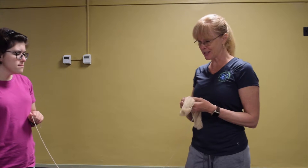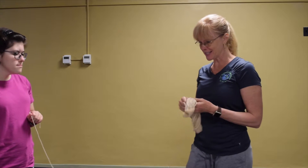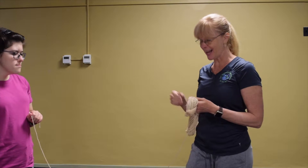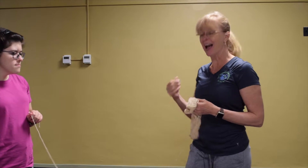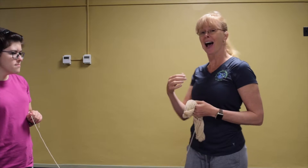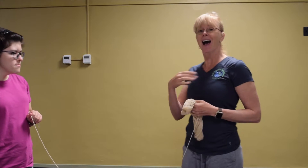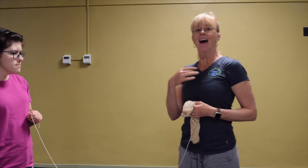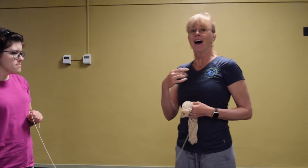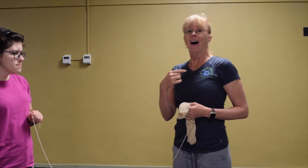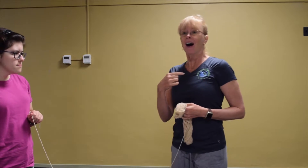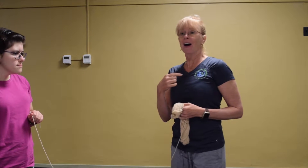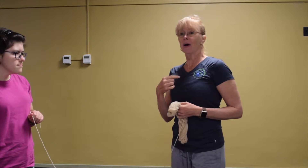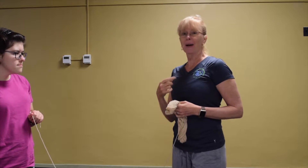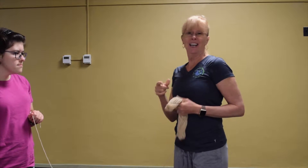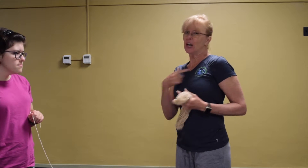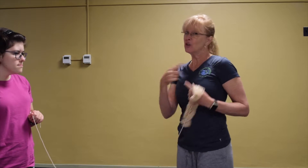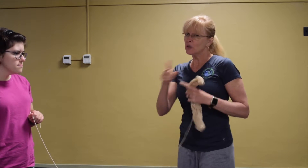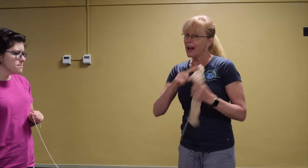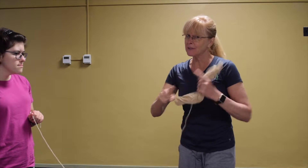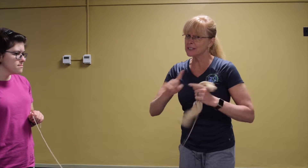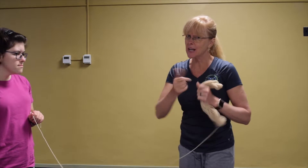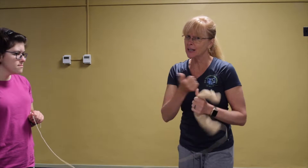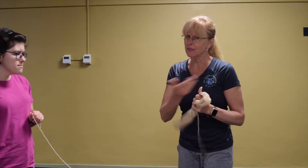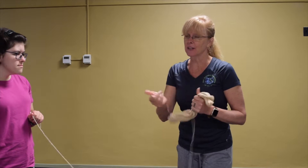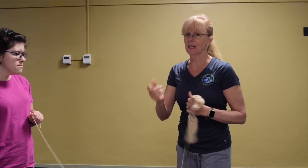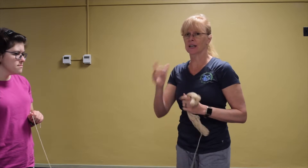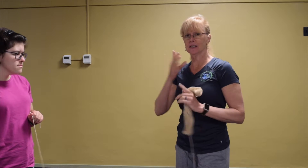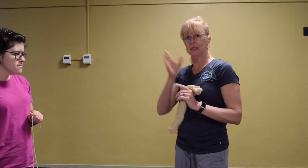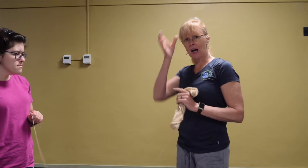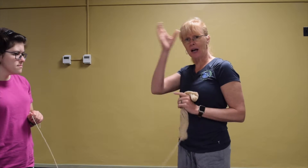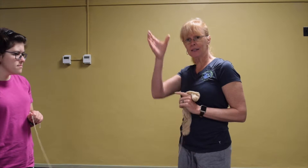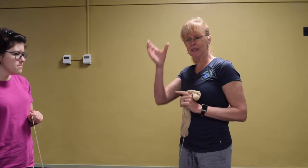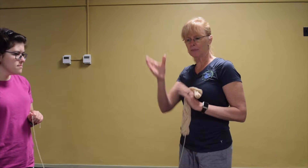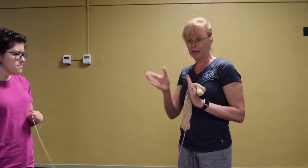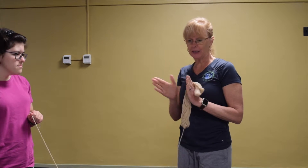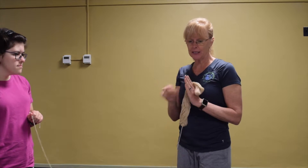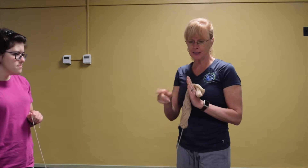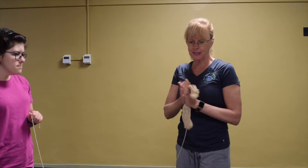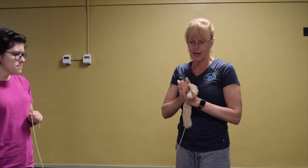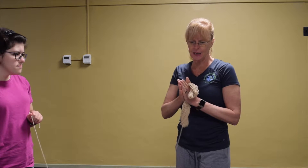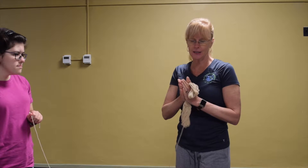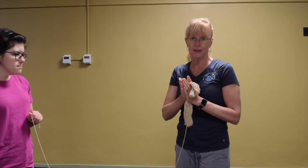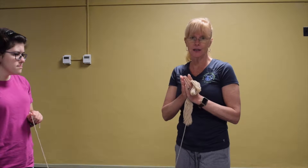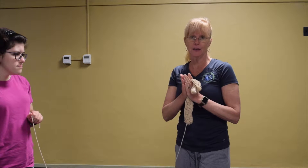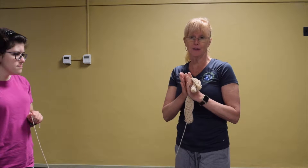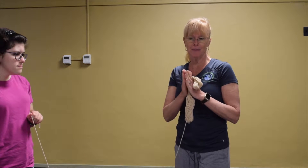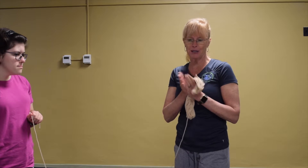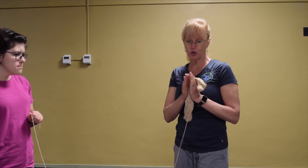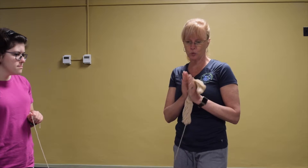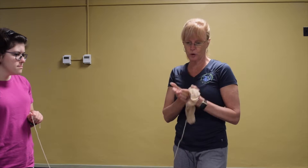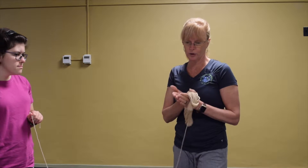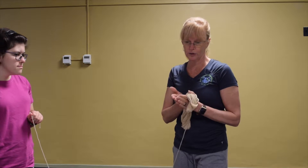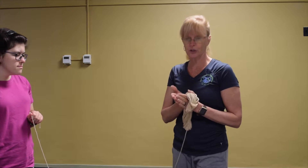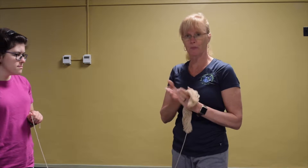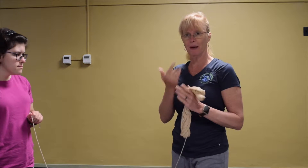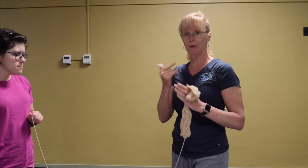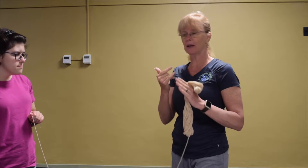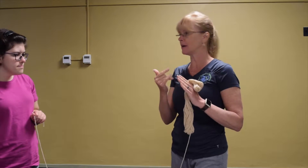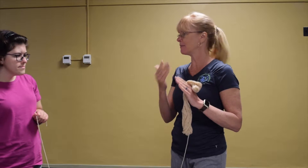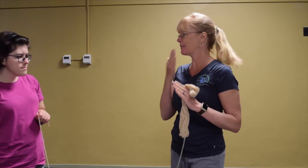say, and you don't have to sign everything. It's the concept. They need to sign the major words. So maybe it might be a